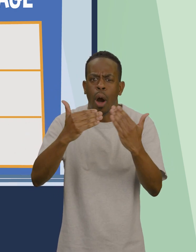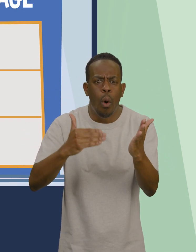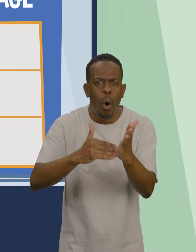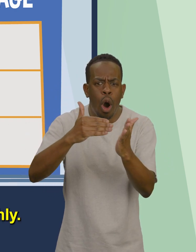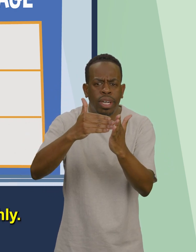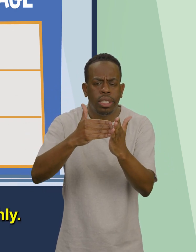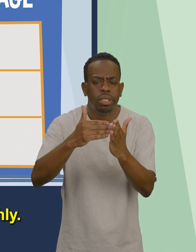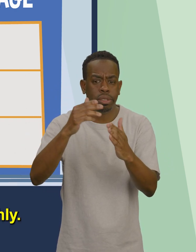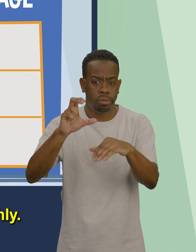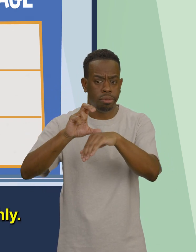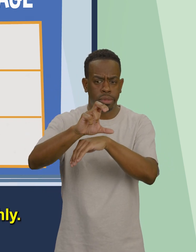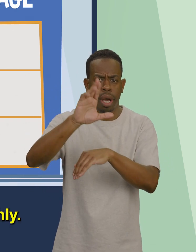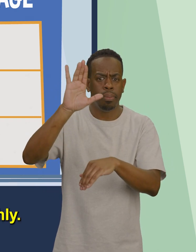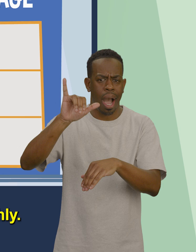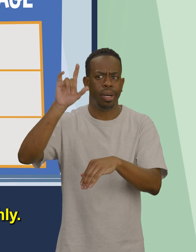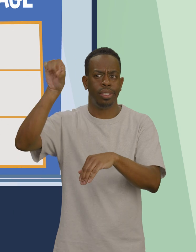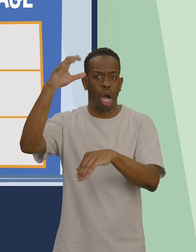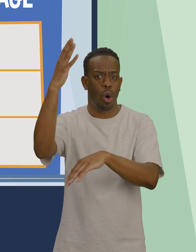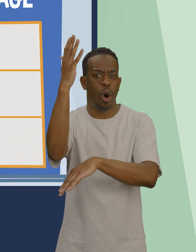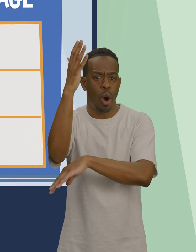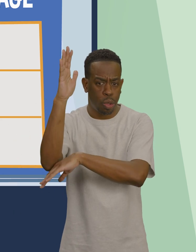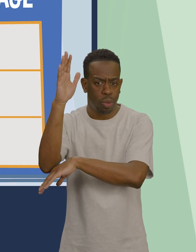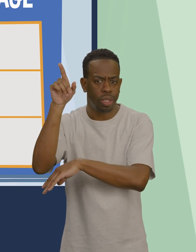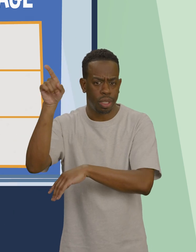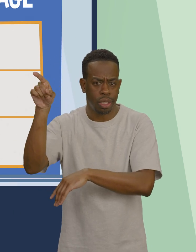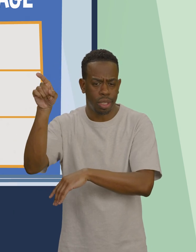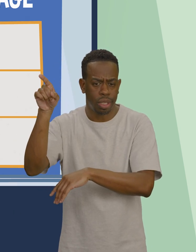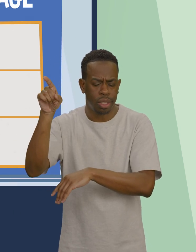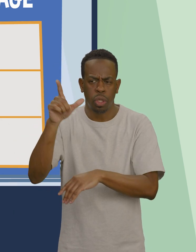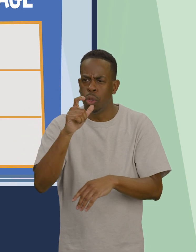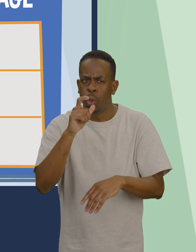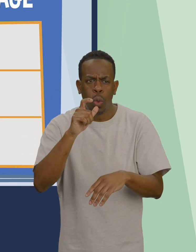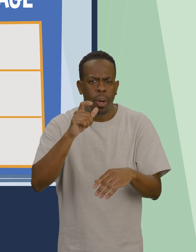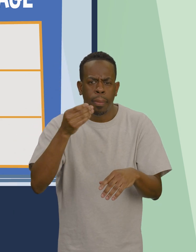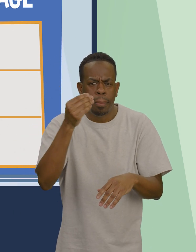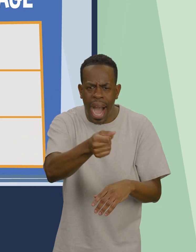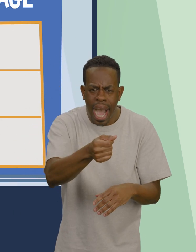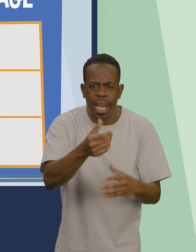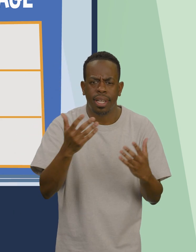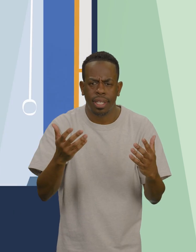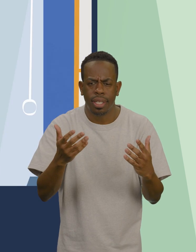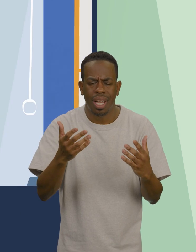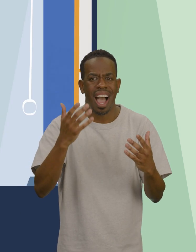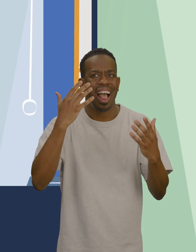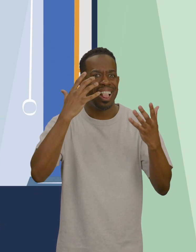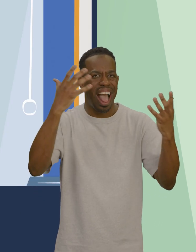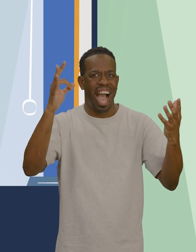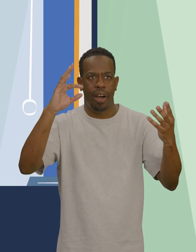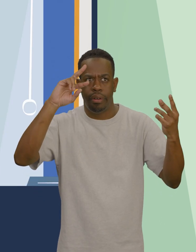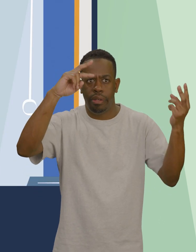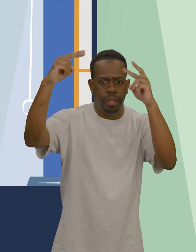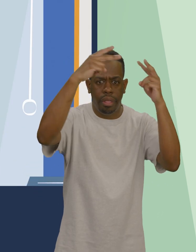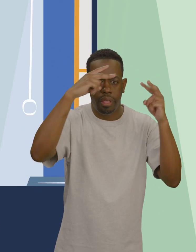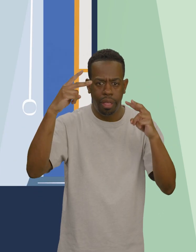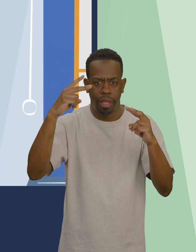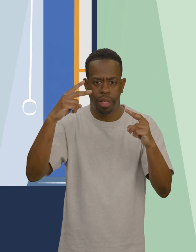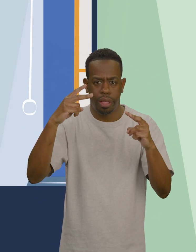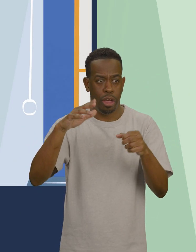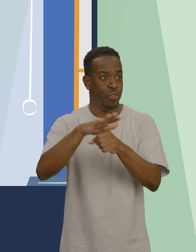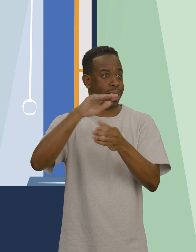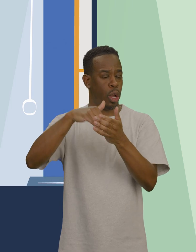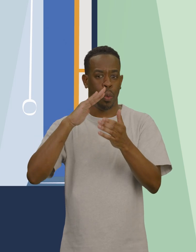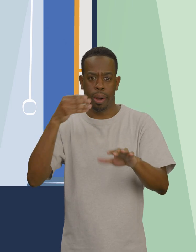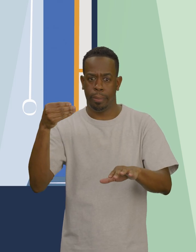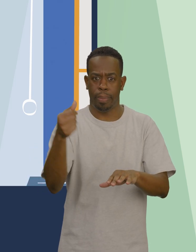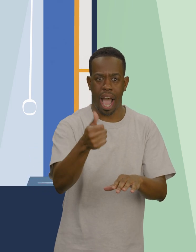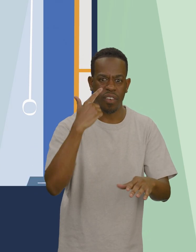how often? Sunny Oaks is funded monthly. And funded by means who is paying. There's a lot of misinformation out there that